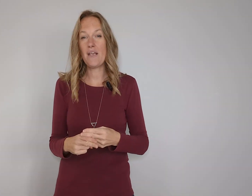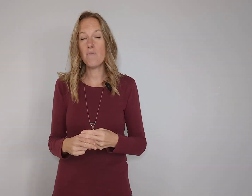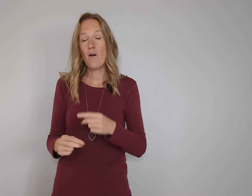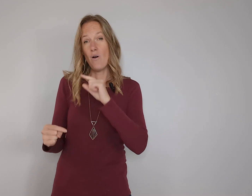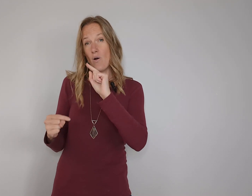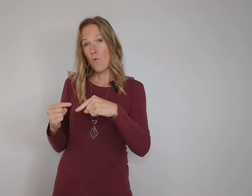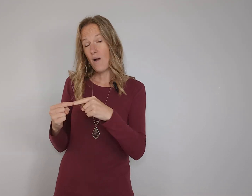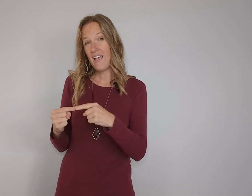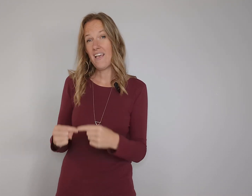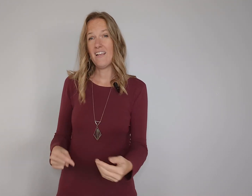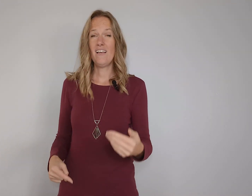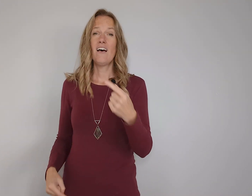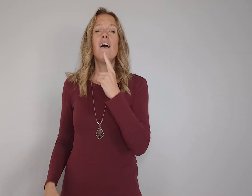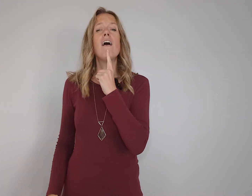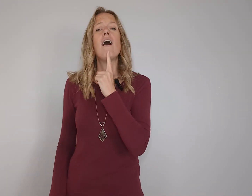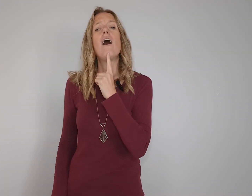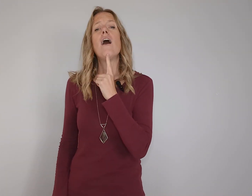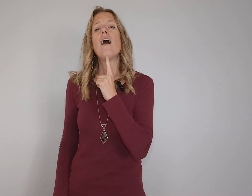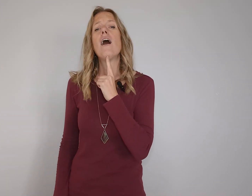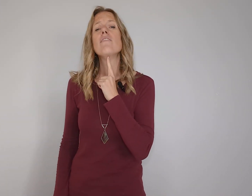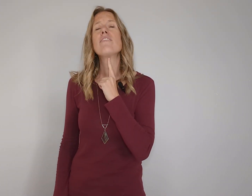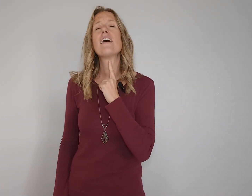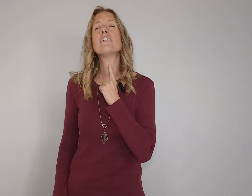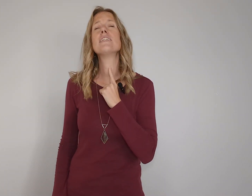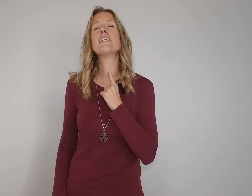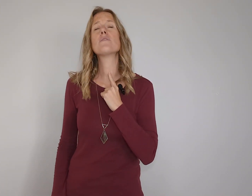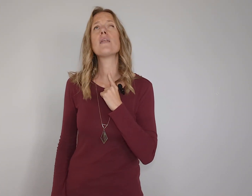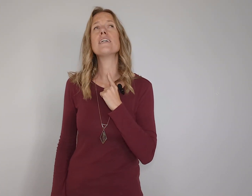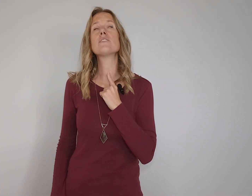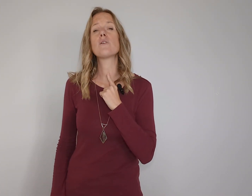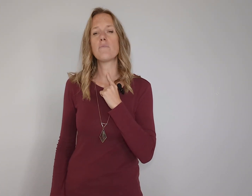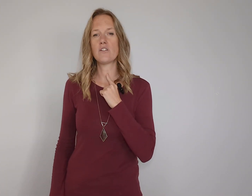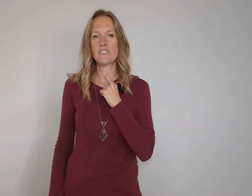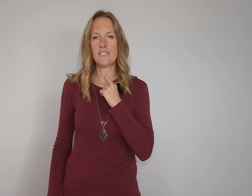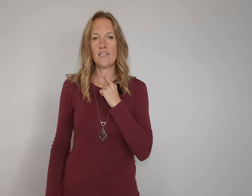name when I'm found in the desert place, when I'm thirsty,